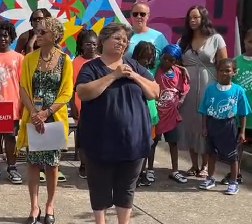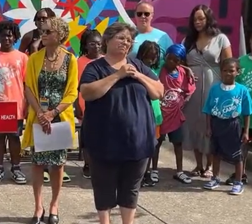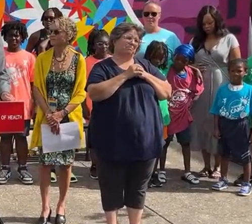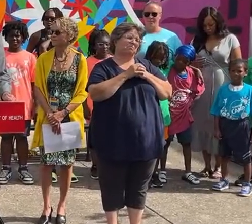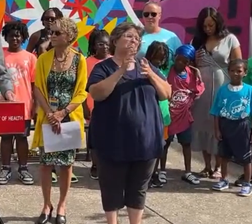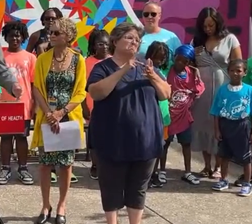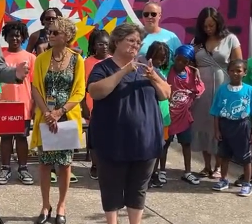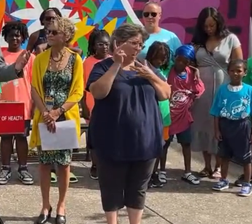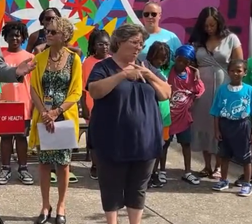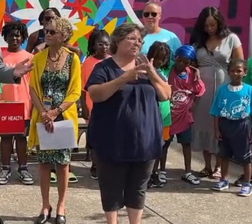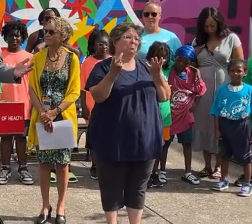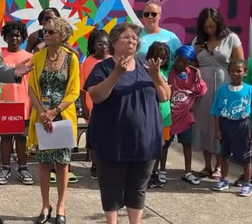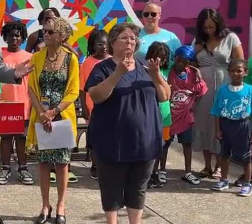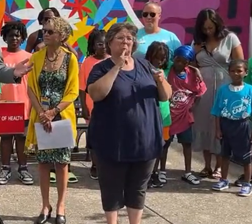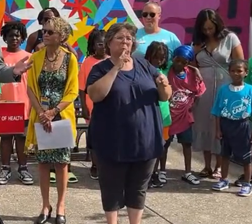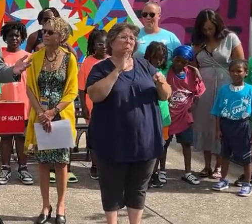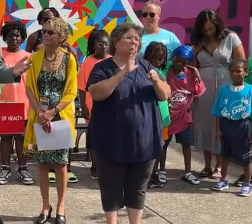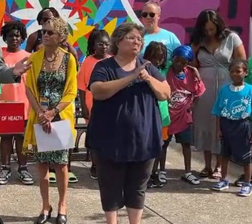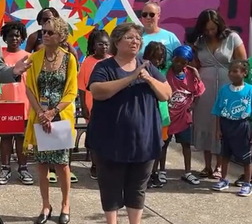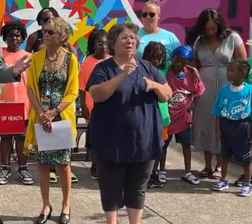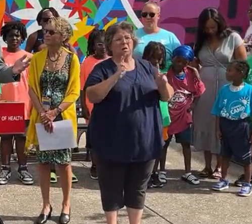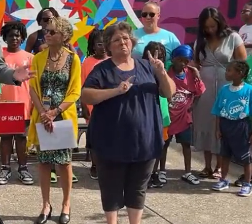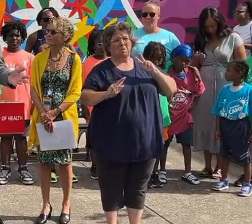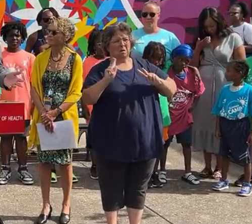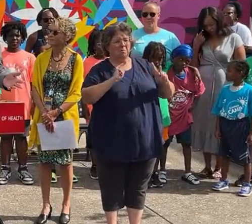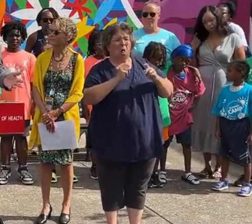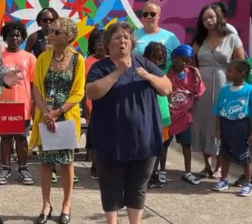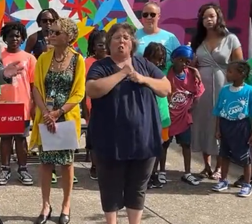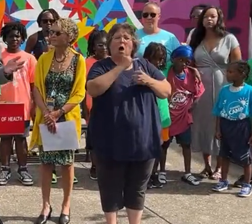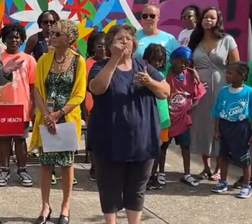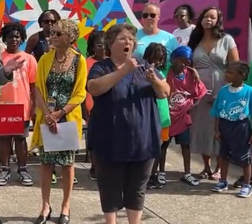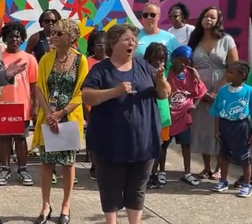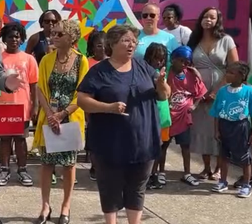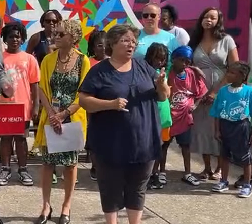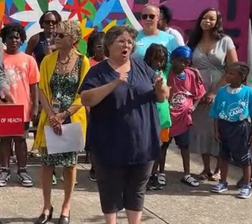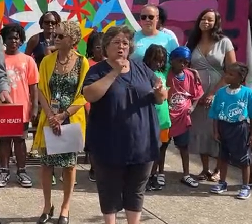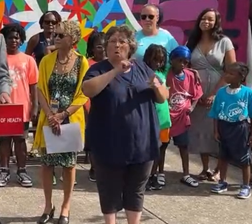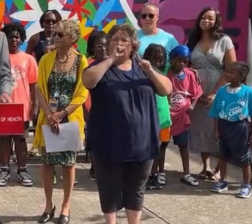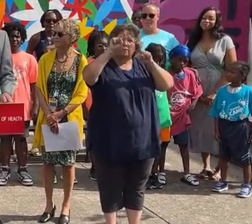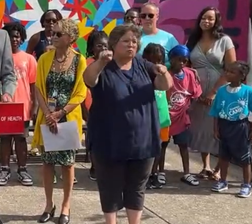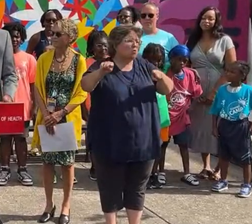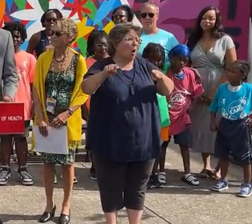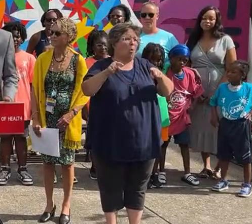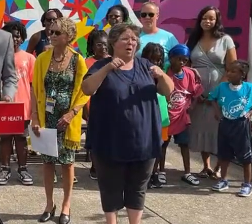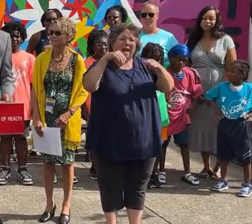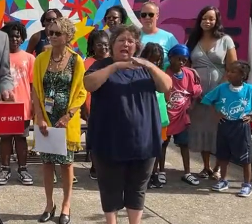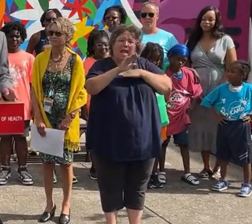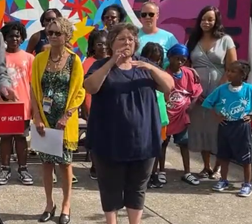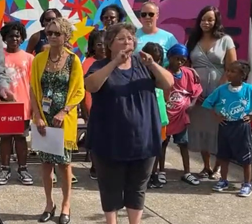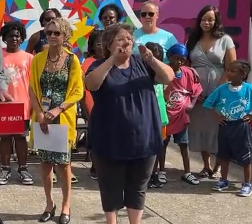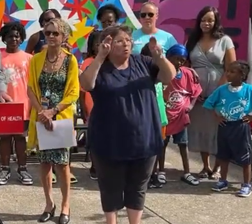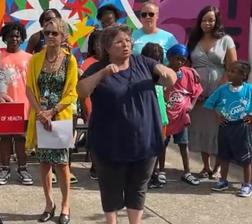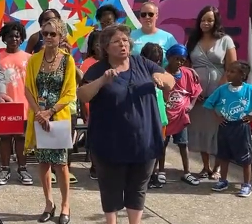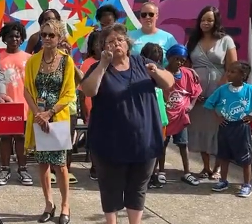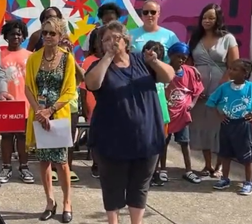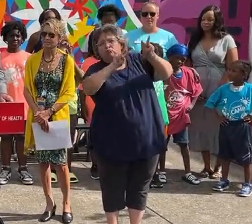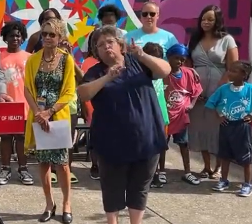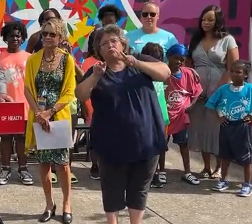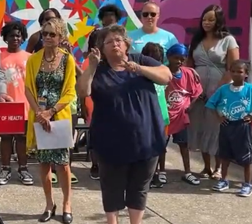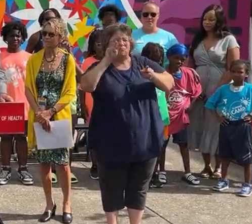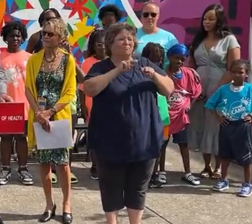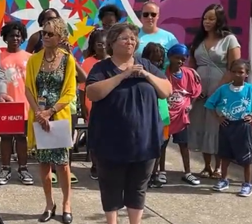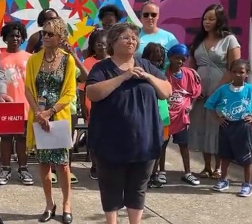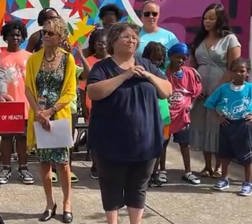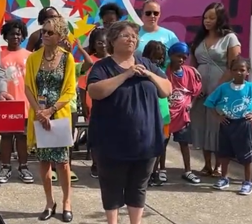initiative, which is to ensure that people who love art just don't have to go inside a museum, a gallery to enjoy